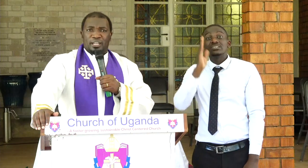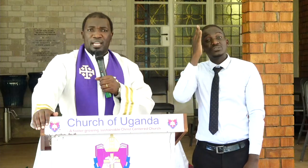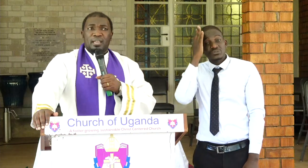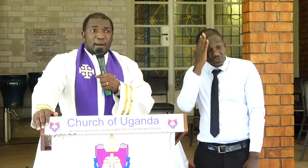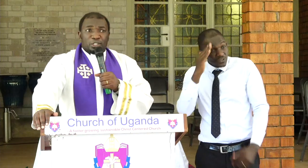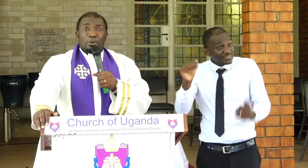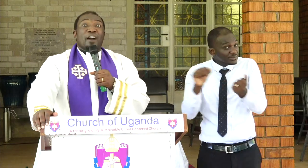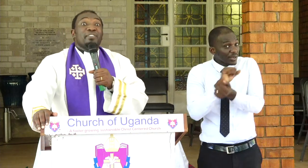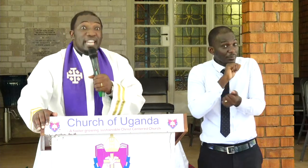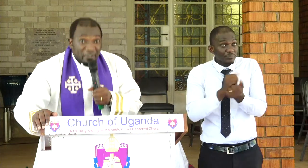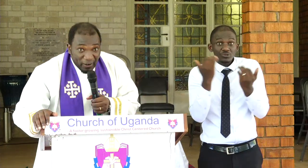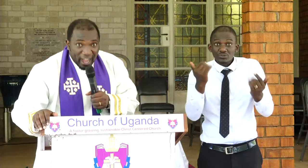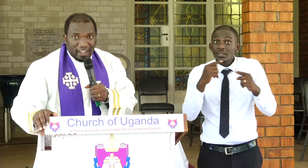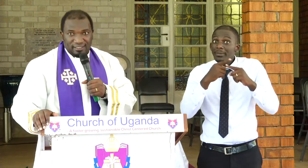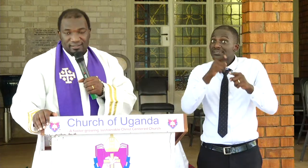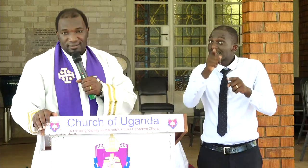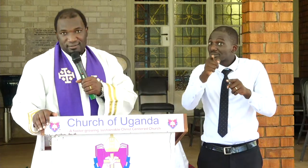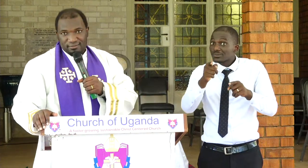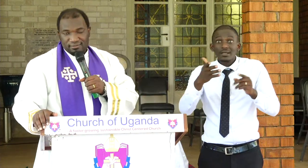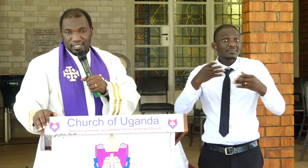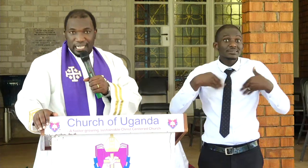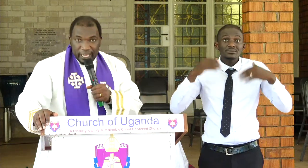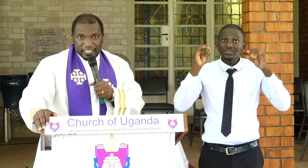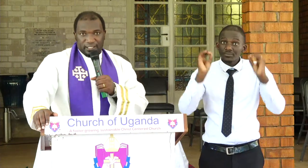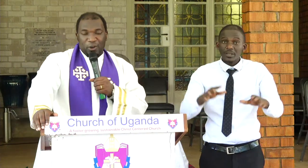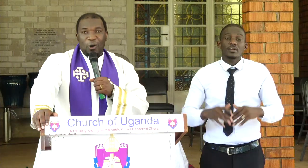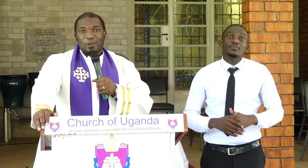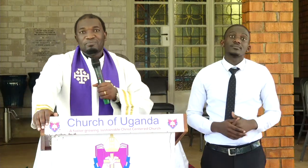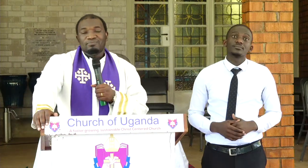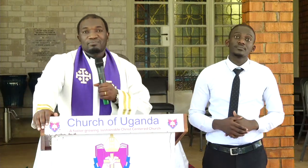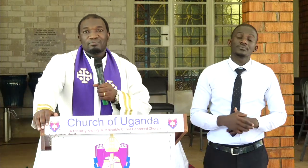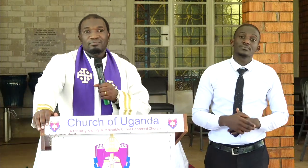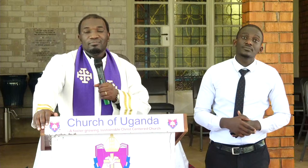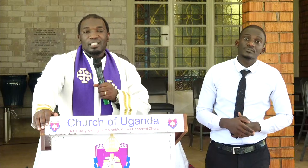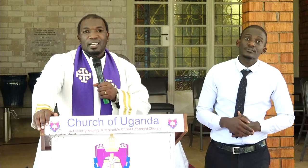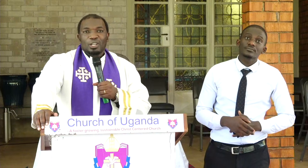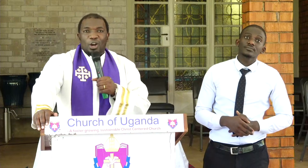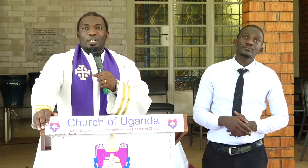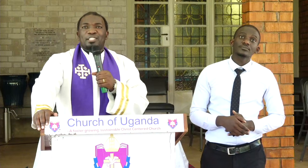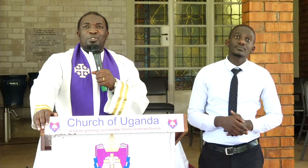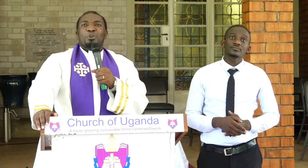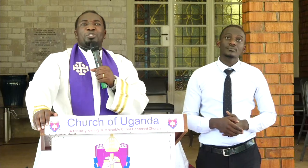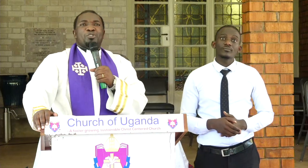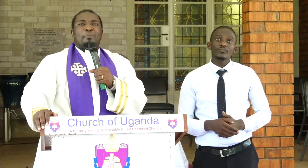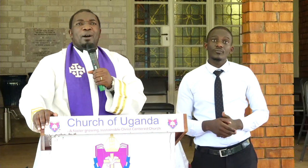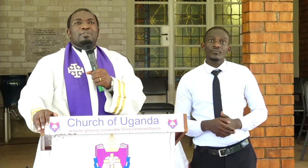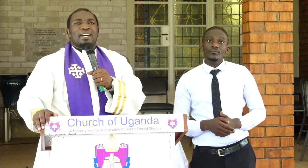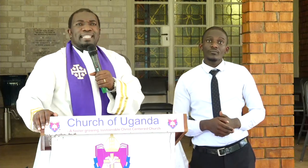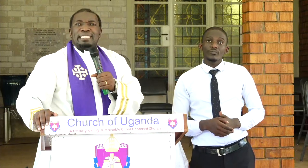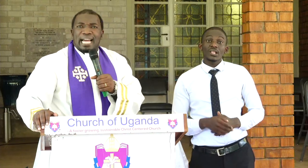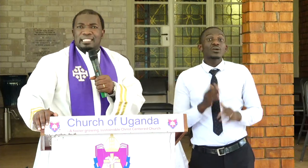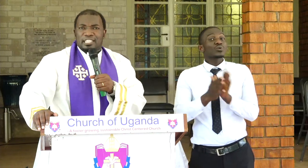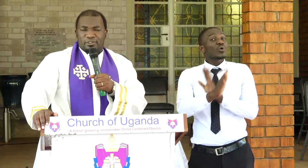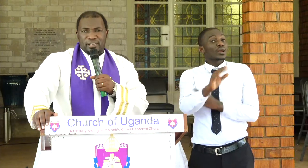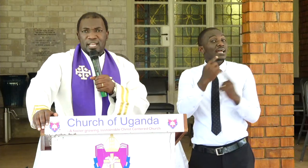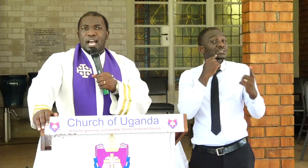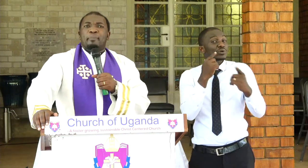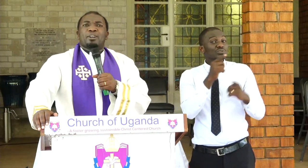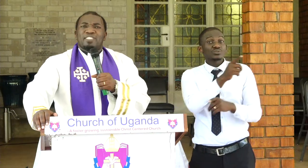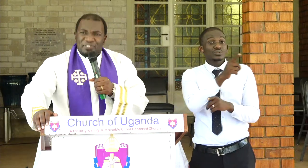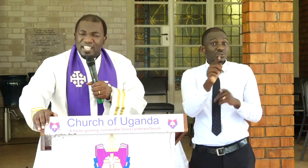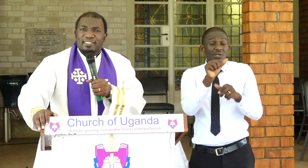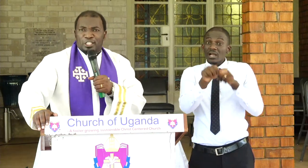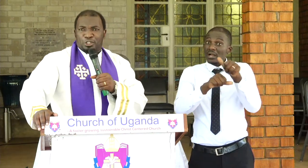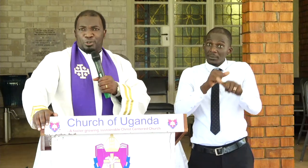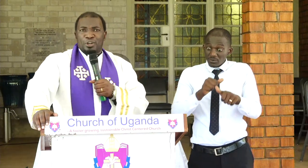your children. But you have never let it go. God has talked to you about that adultery.